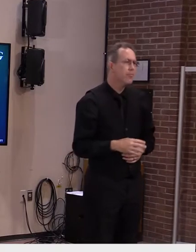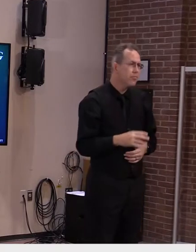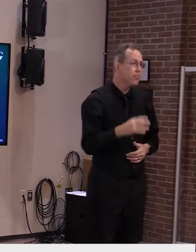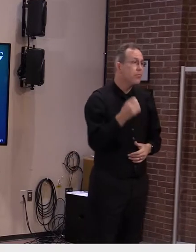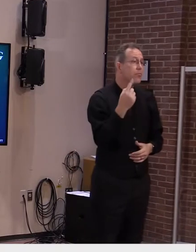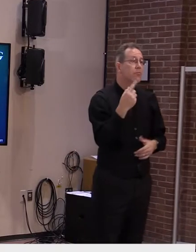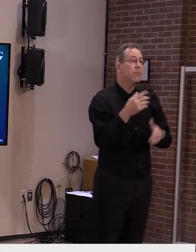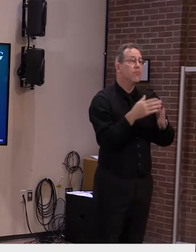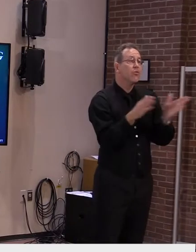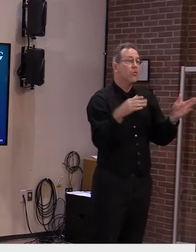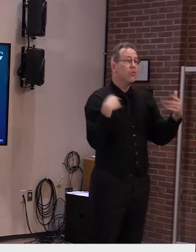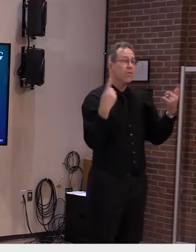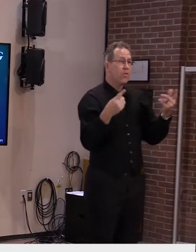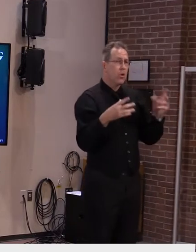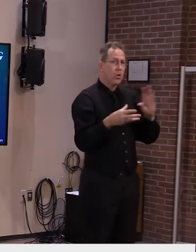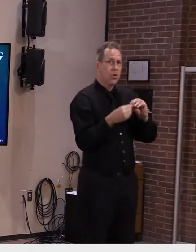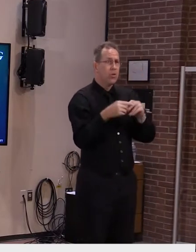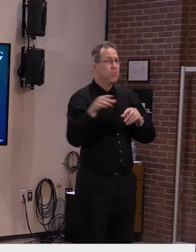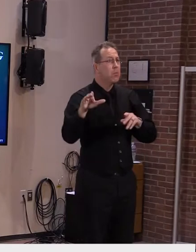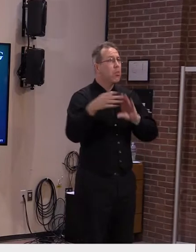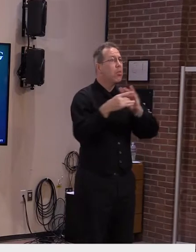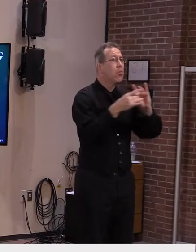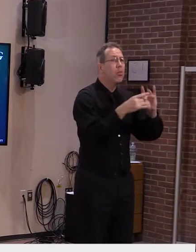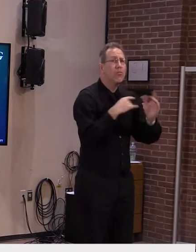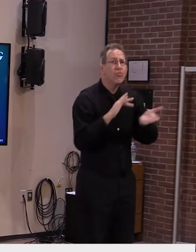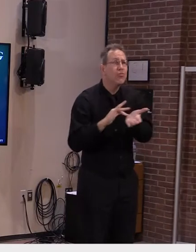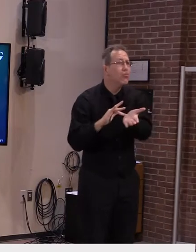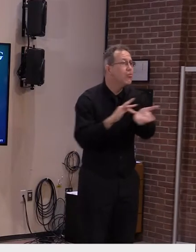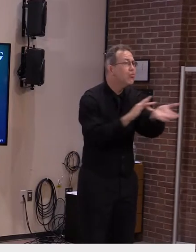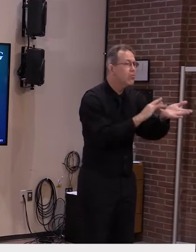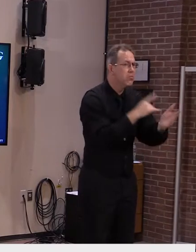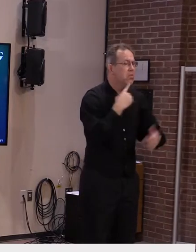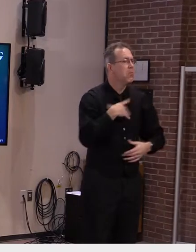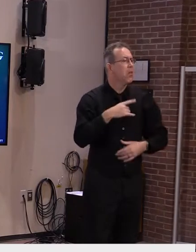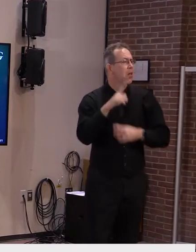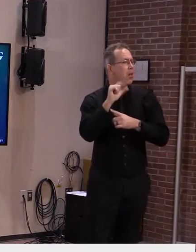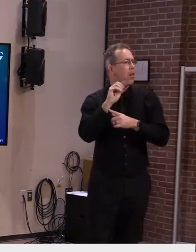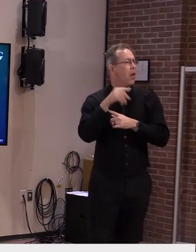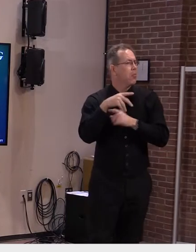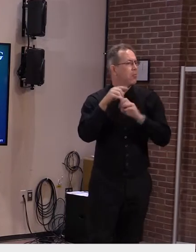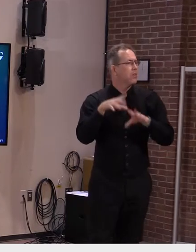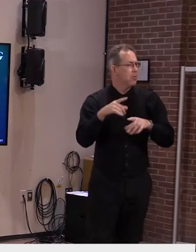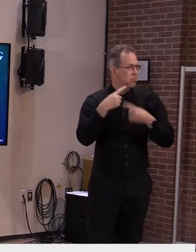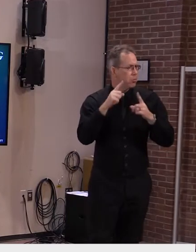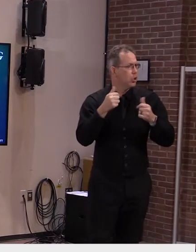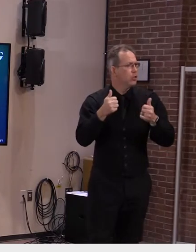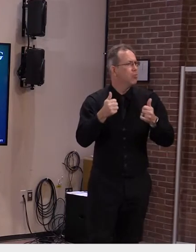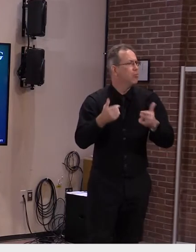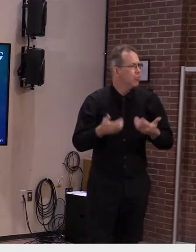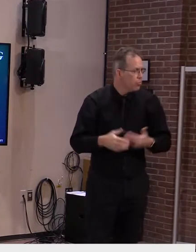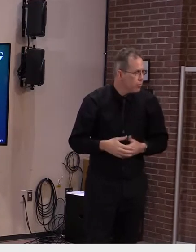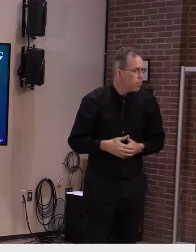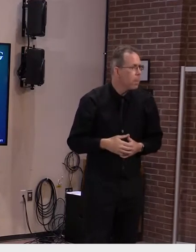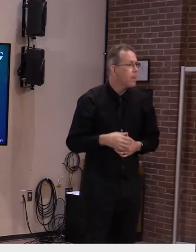well, but there were a few challenges. Nearly 100 people waited until Friday to get their